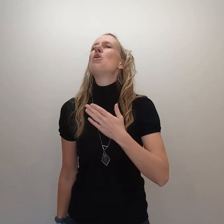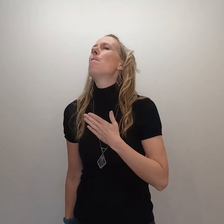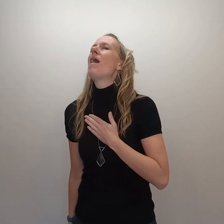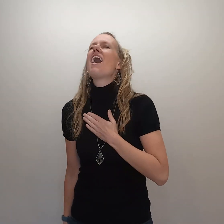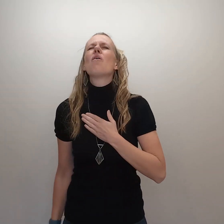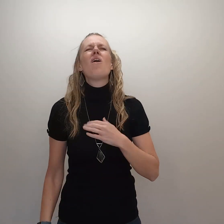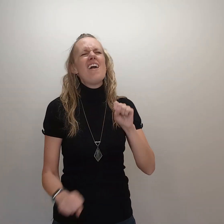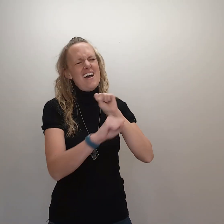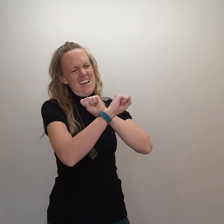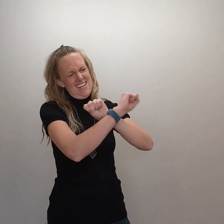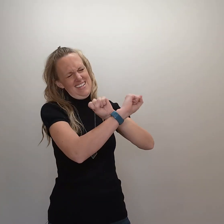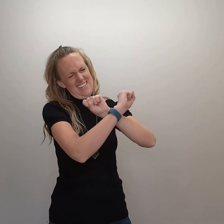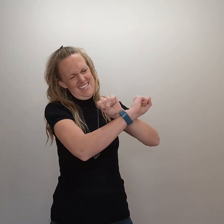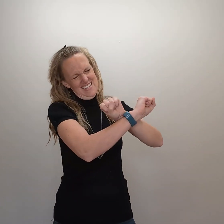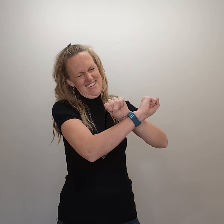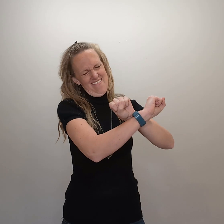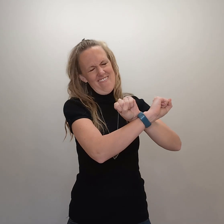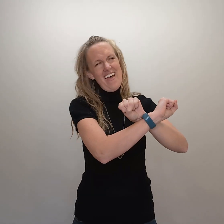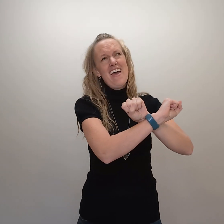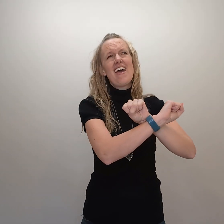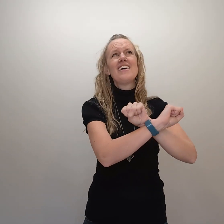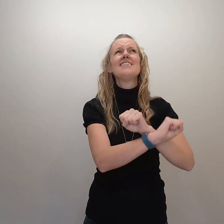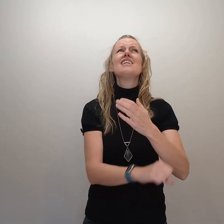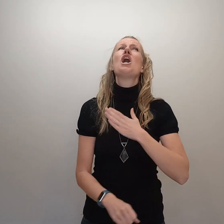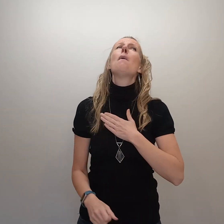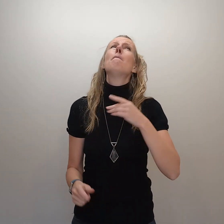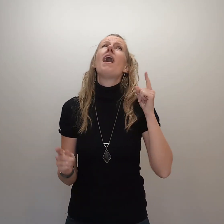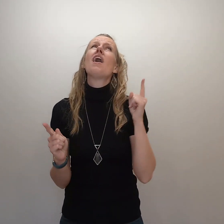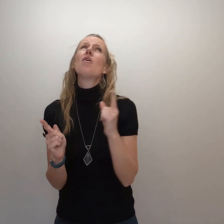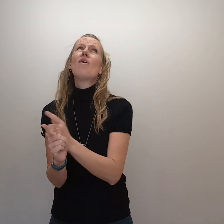You're my one defense, my